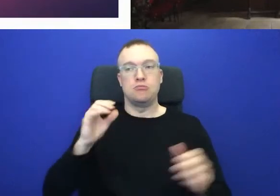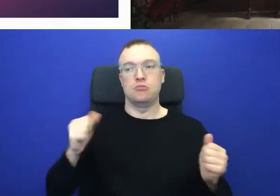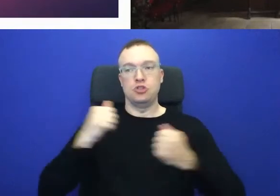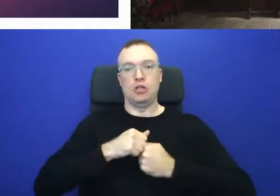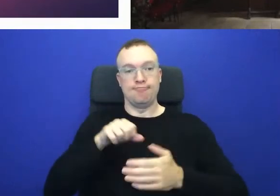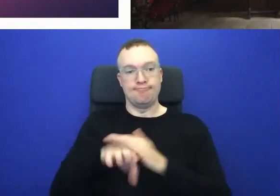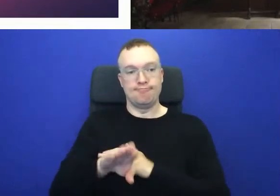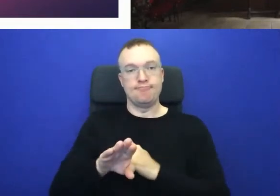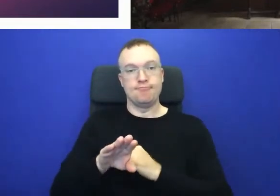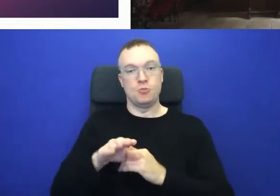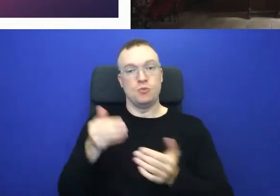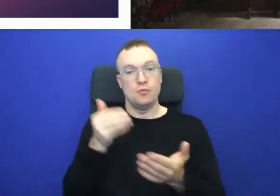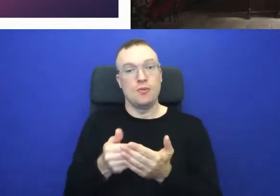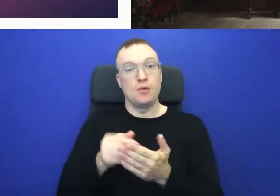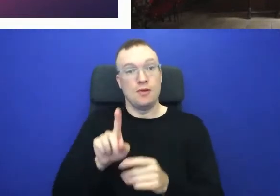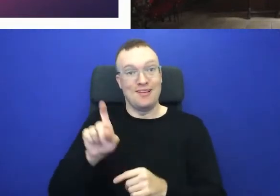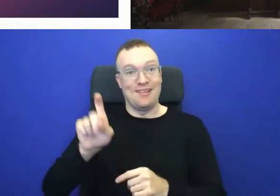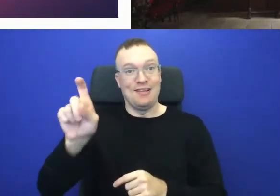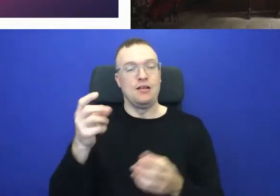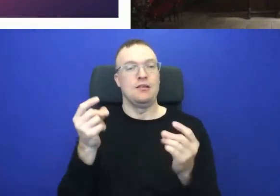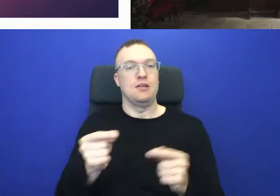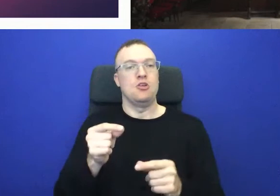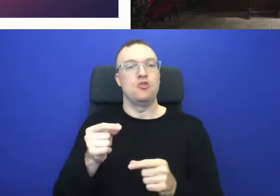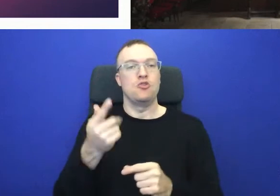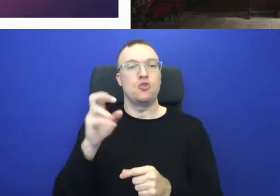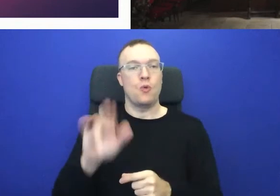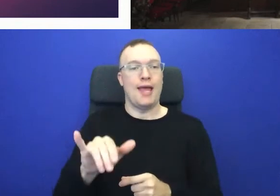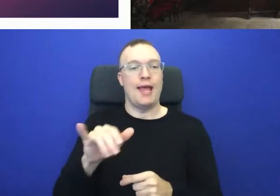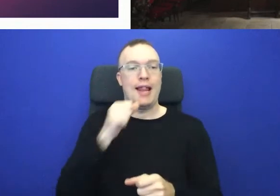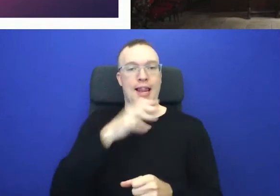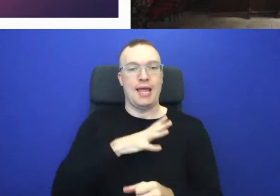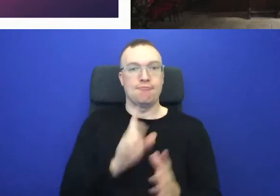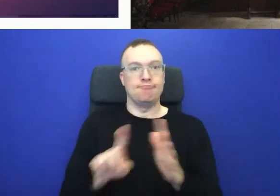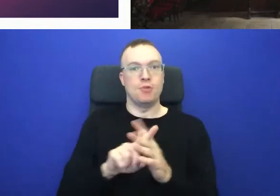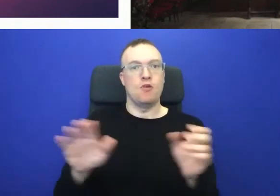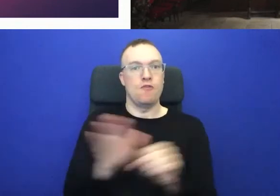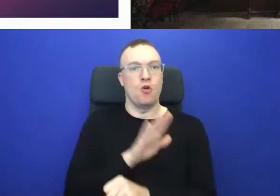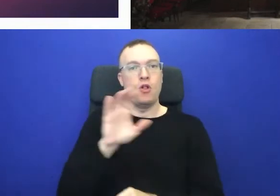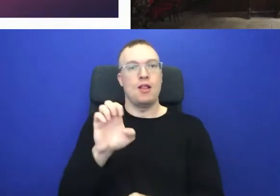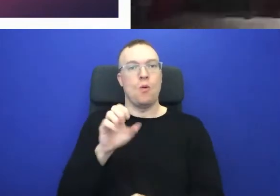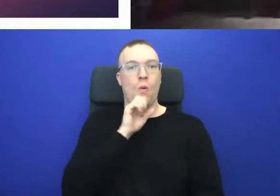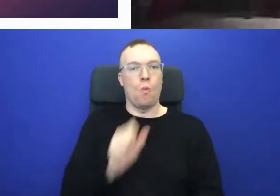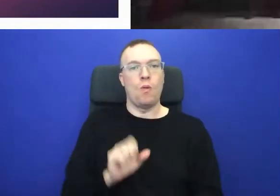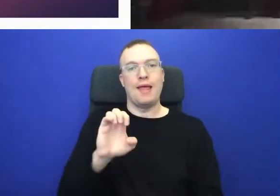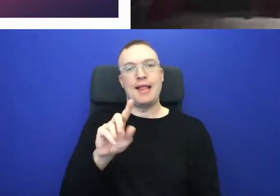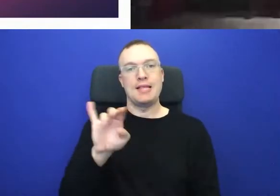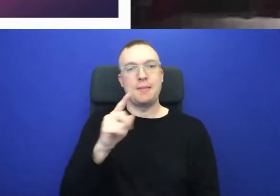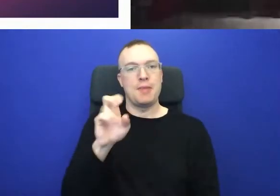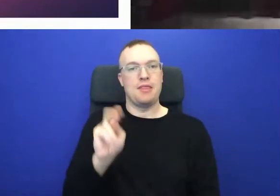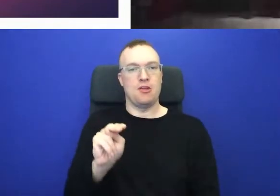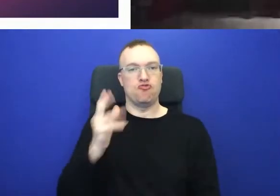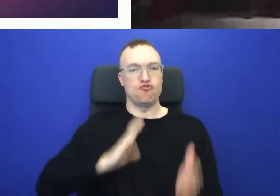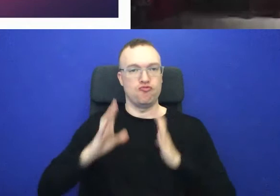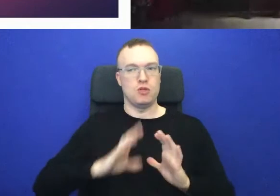the staircase, suddenly the Grey Lady appears with a full Elizabethan dress on. You notice the ruff and the